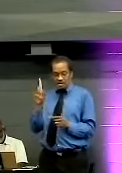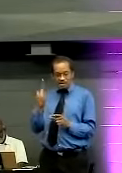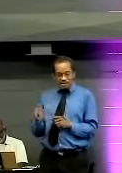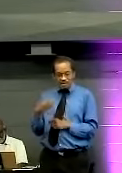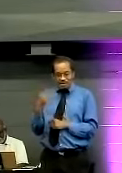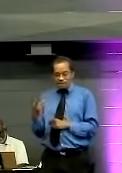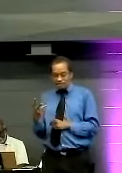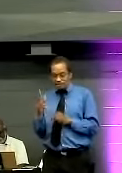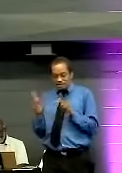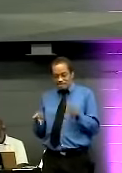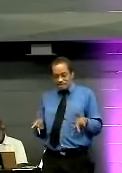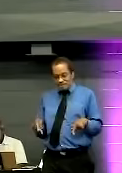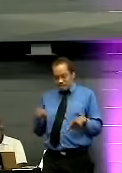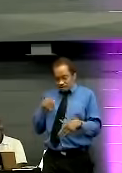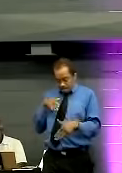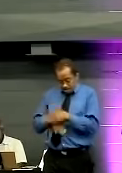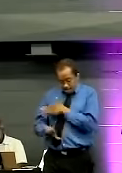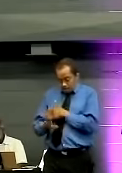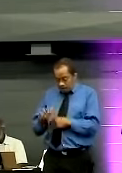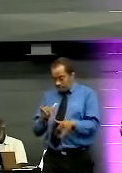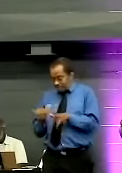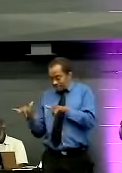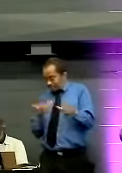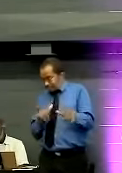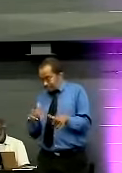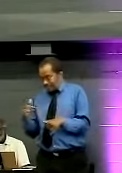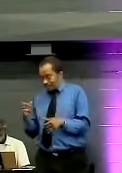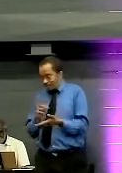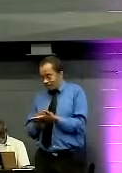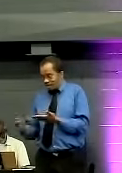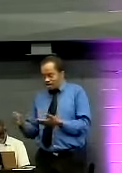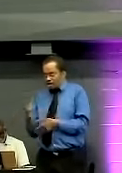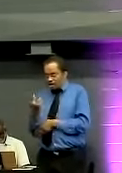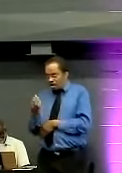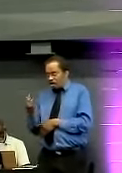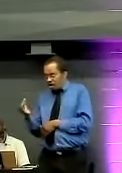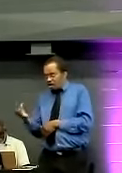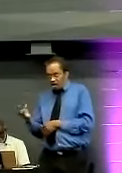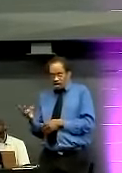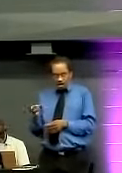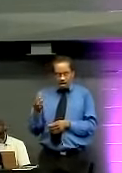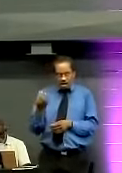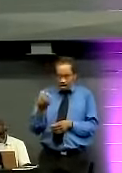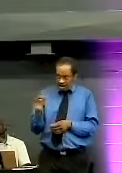family get born the same week. You got to count back 9 months and figure out what was happening that week.